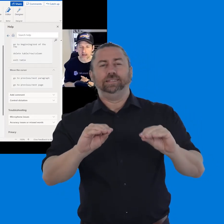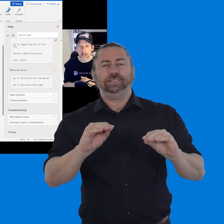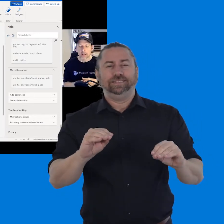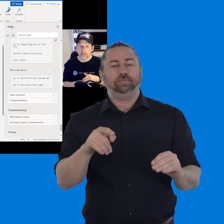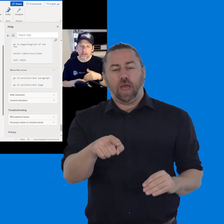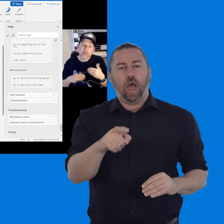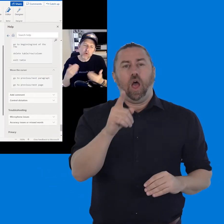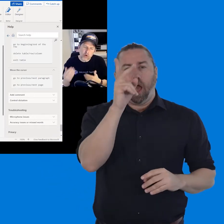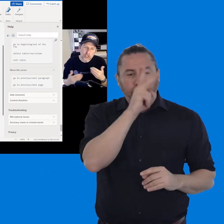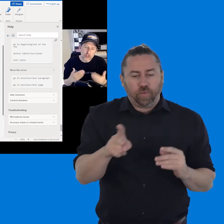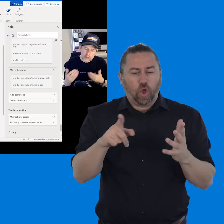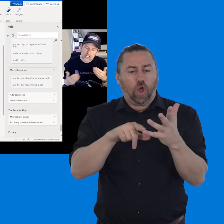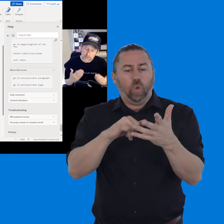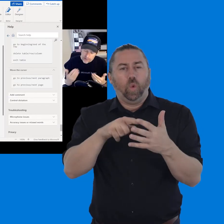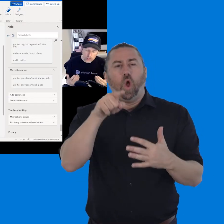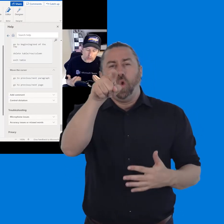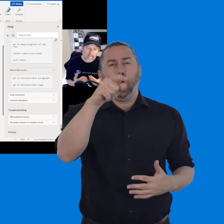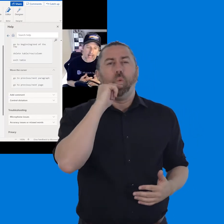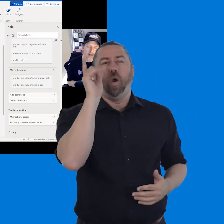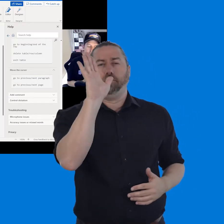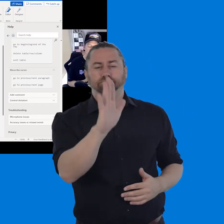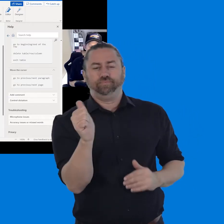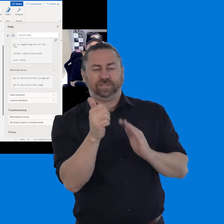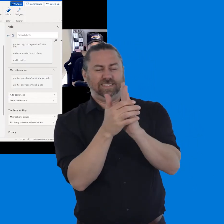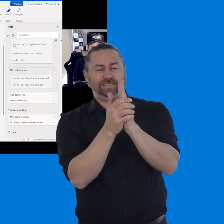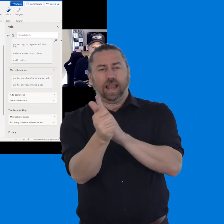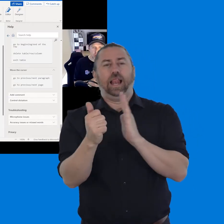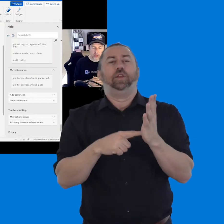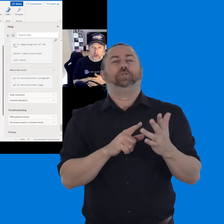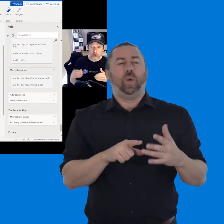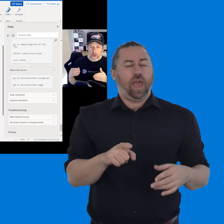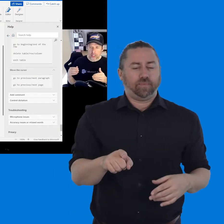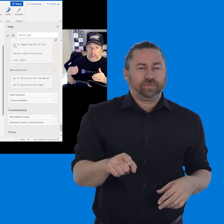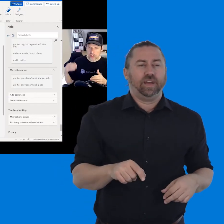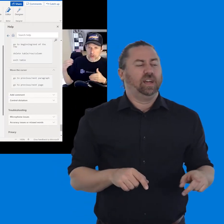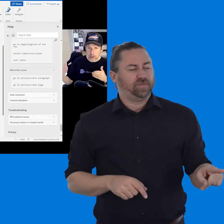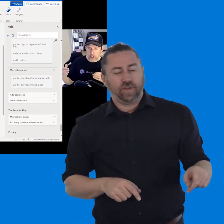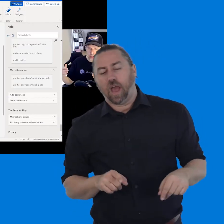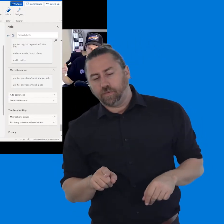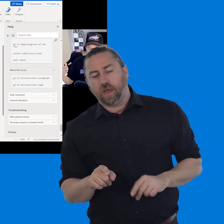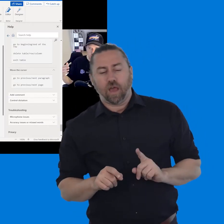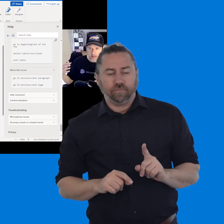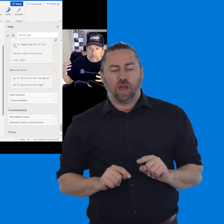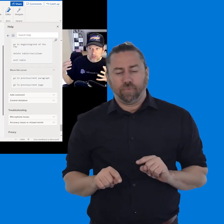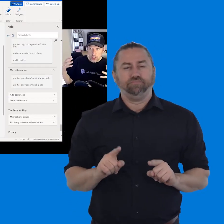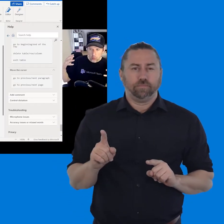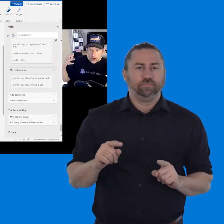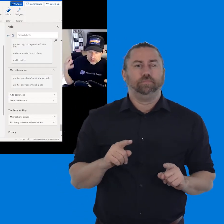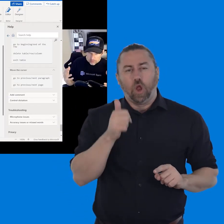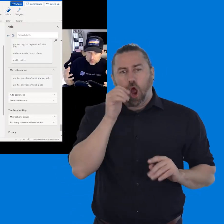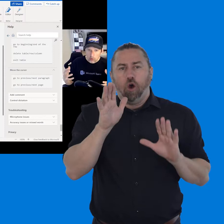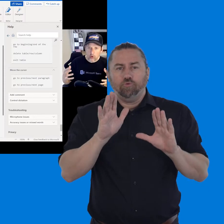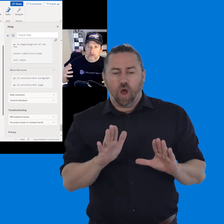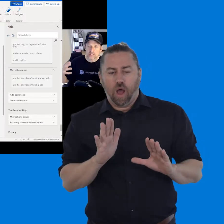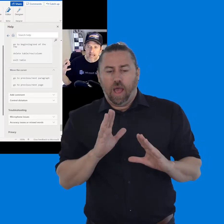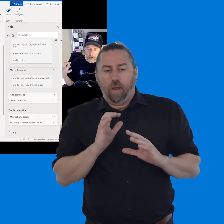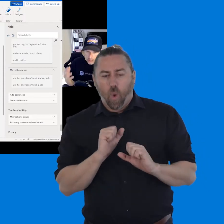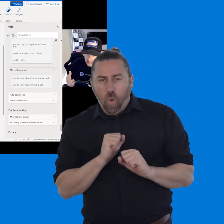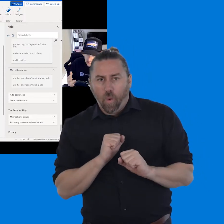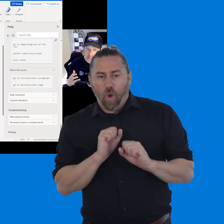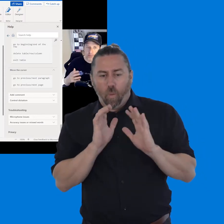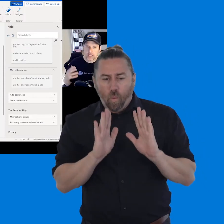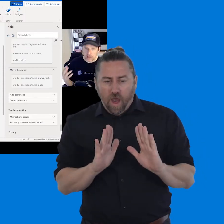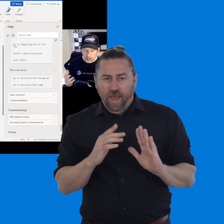and dictate, but the more you use it, the better you'll get at it. And as you learn to know when to pause and